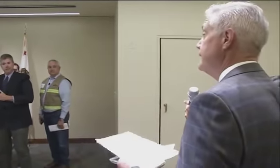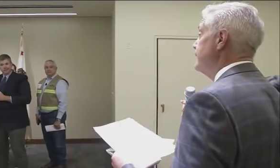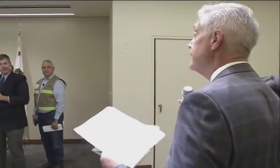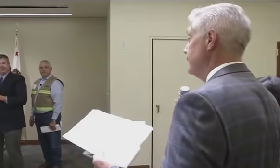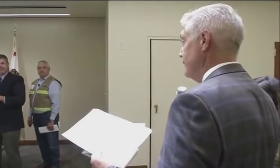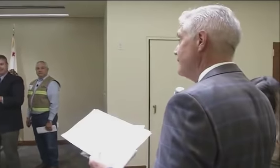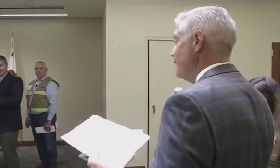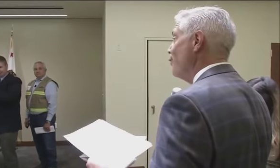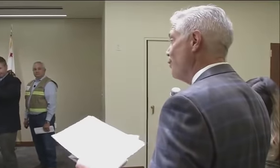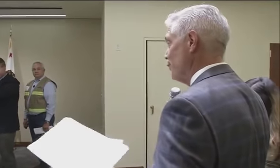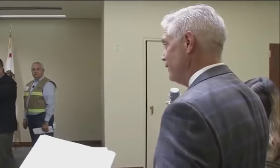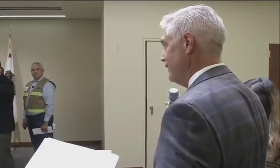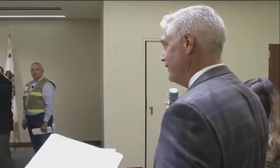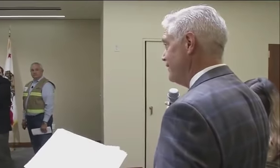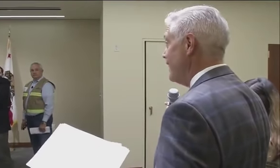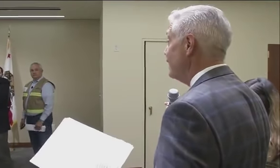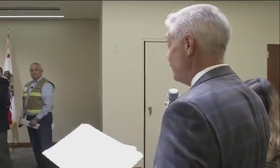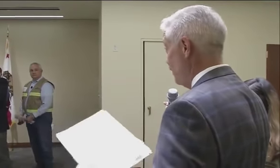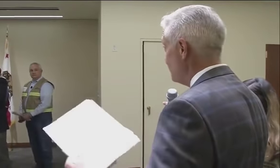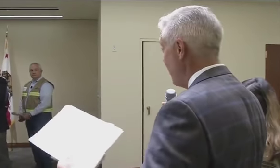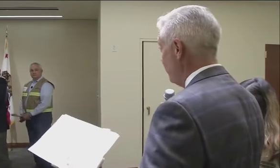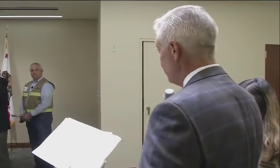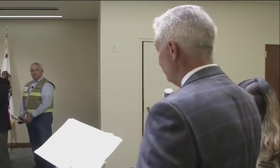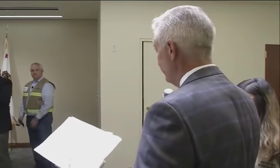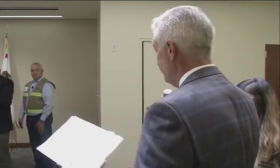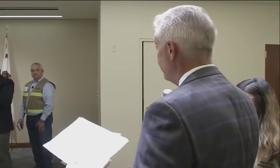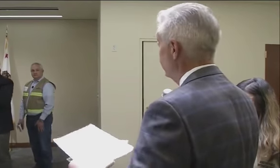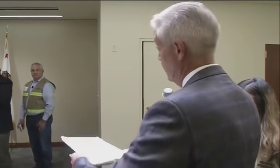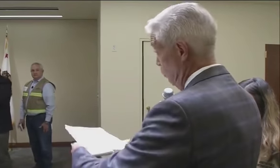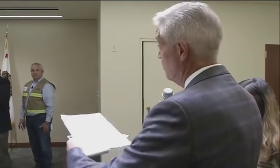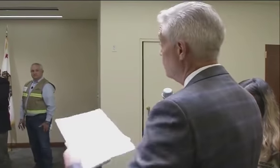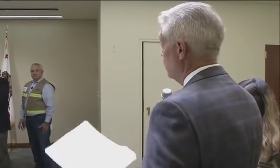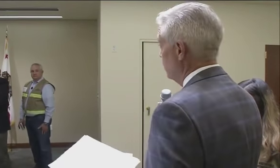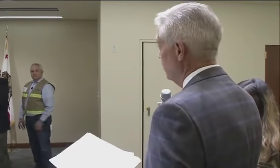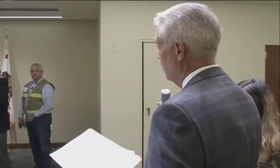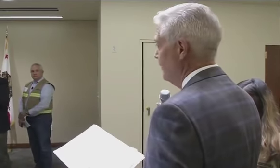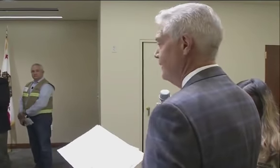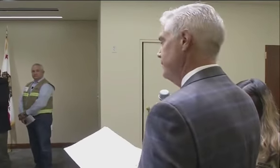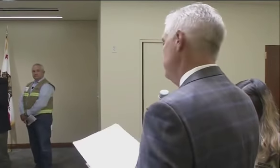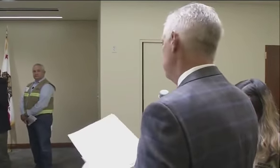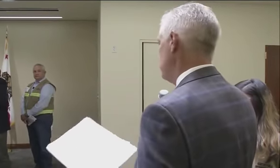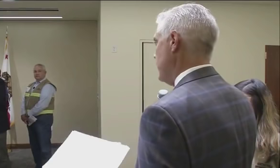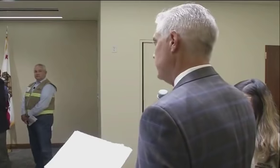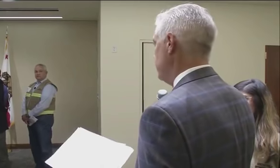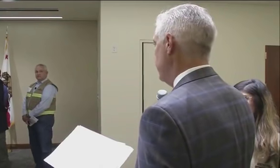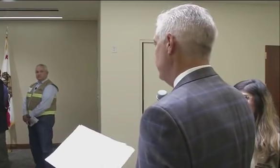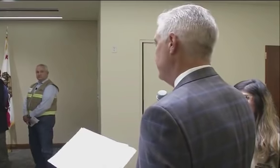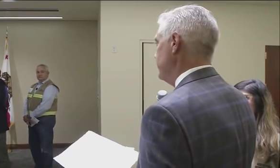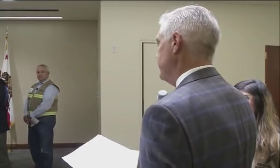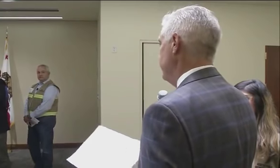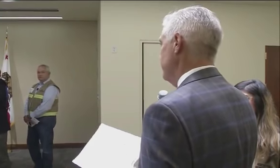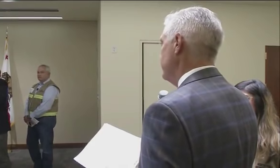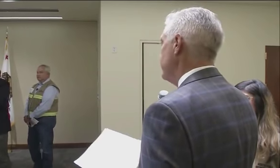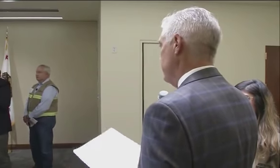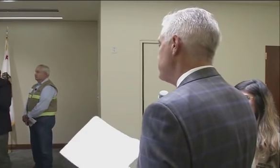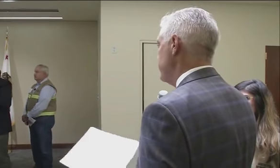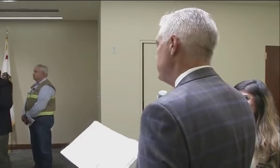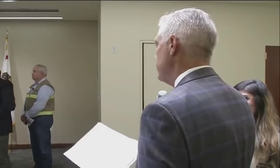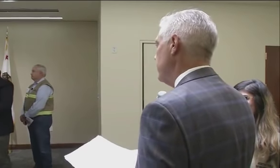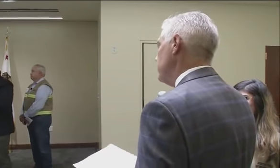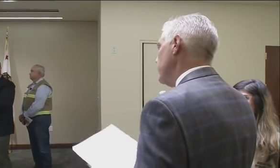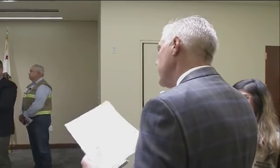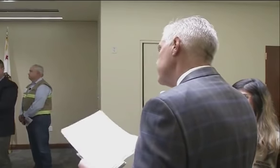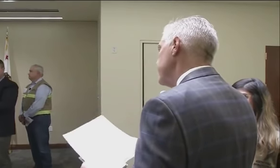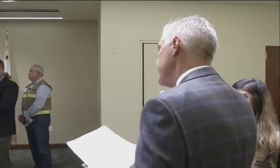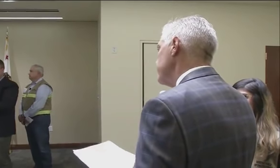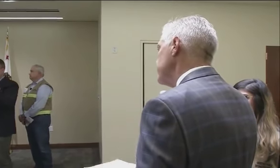yet it did go early. They thought the power was going out, but then it went much earlier. Big shock to them. They are upset about